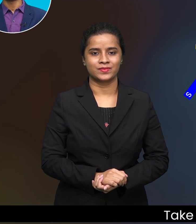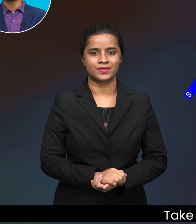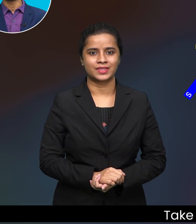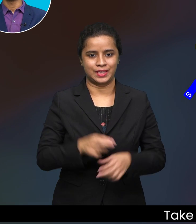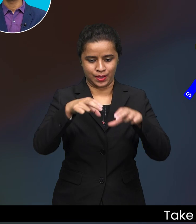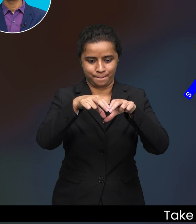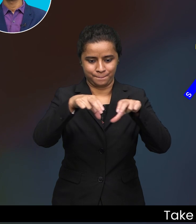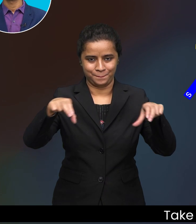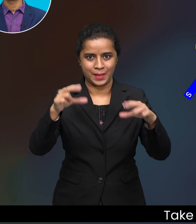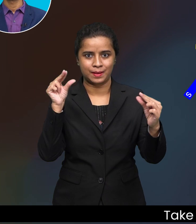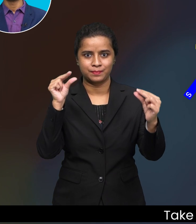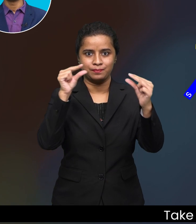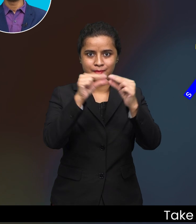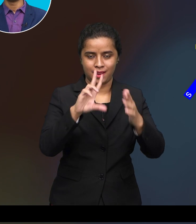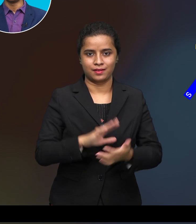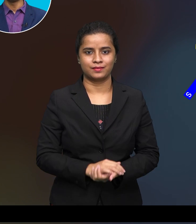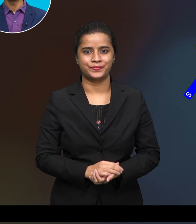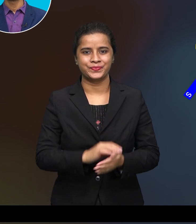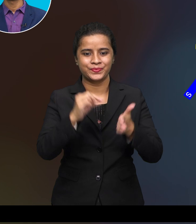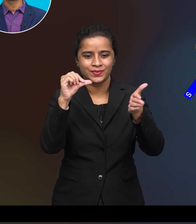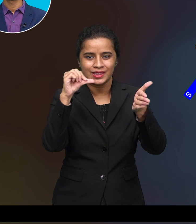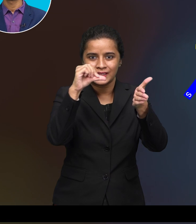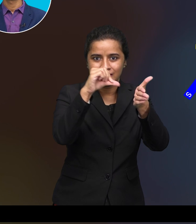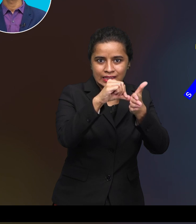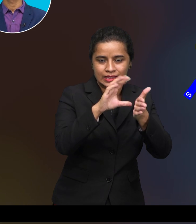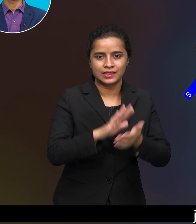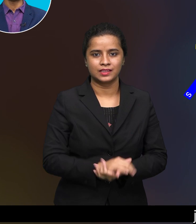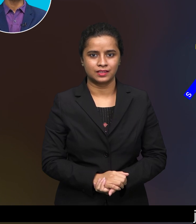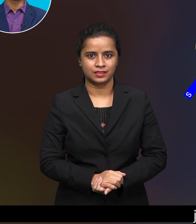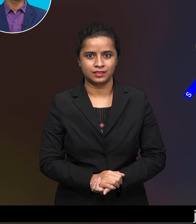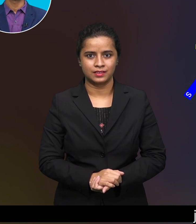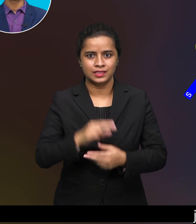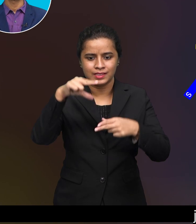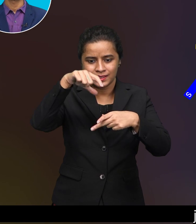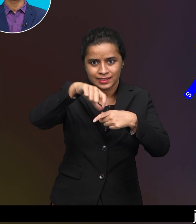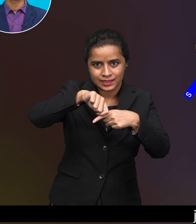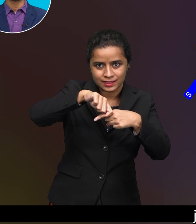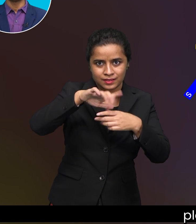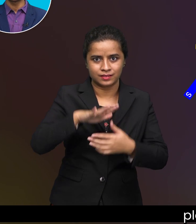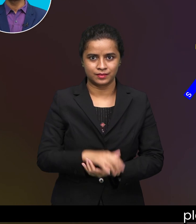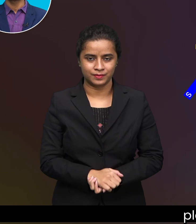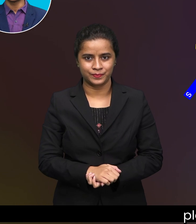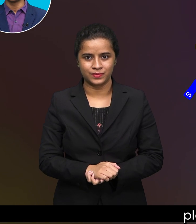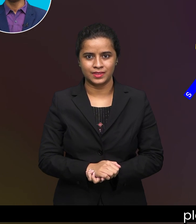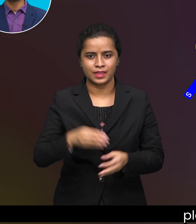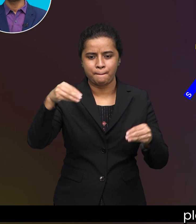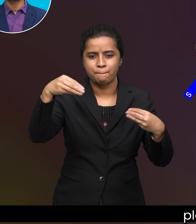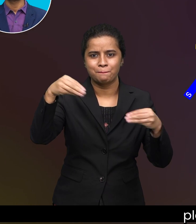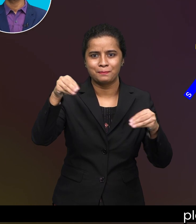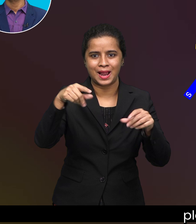Take a bar magnet, nail, jump clip, plastic